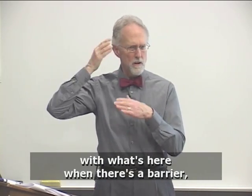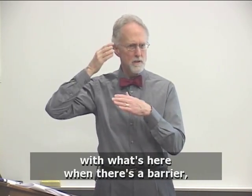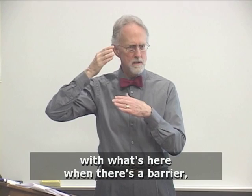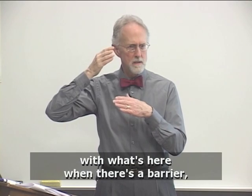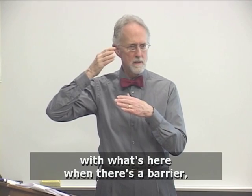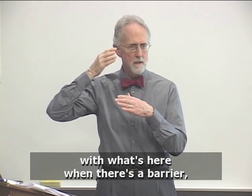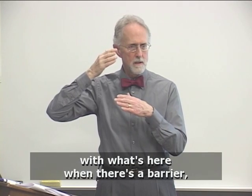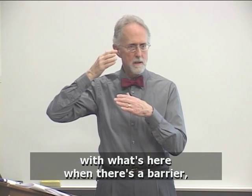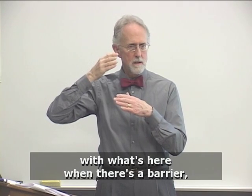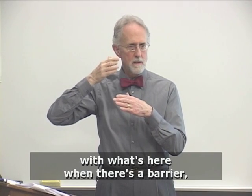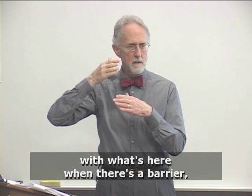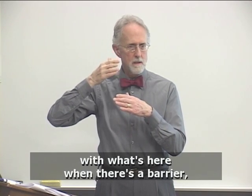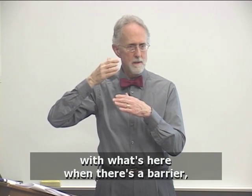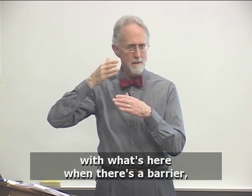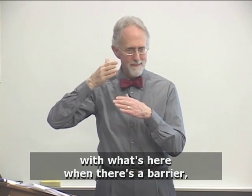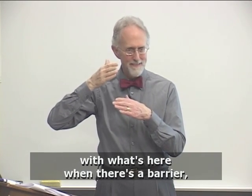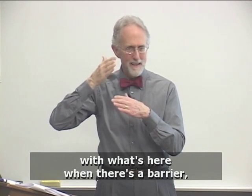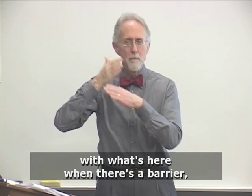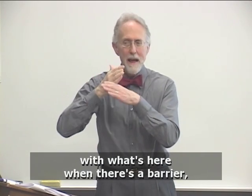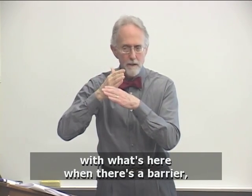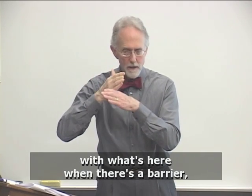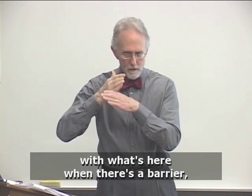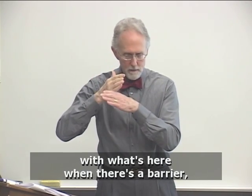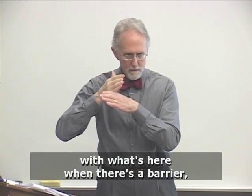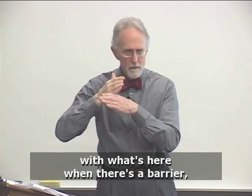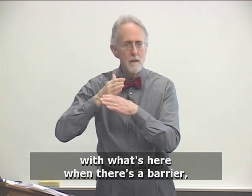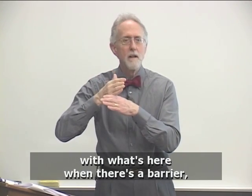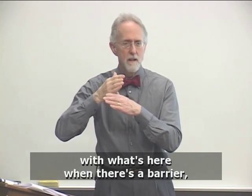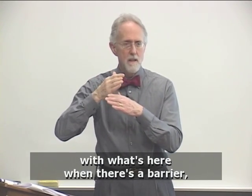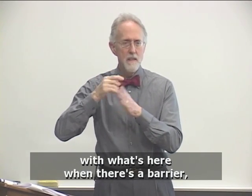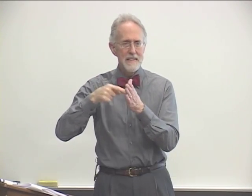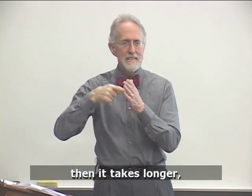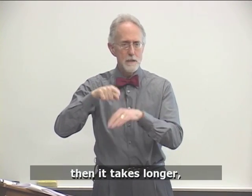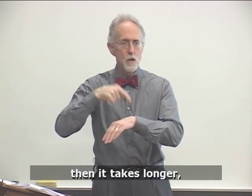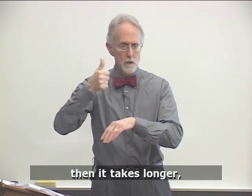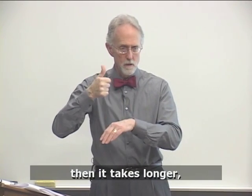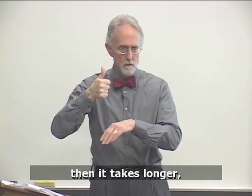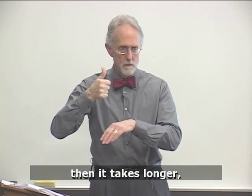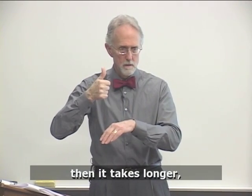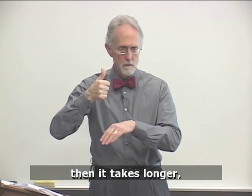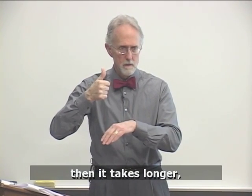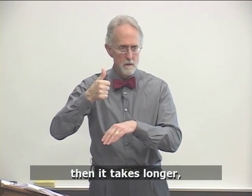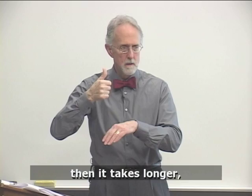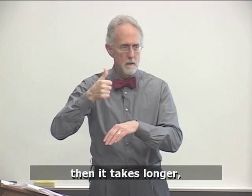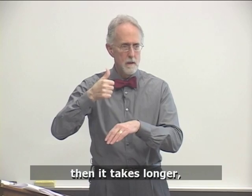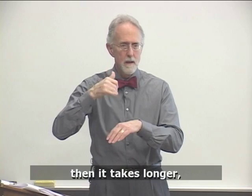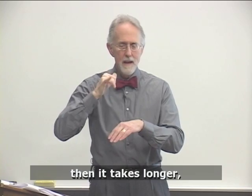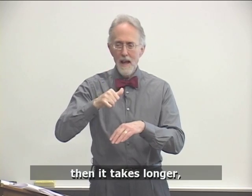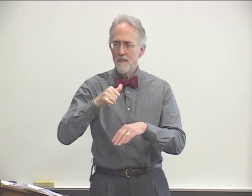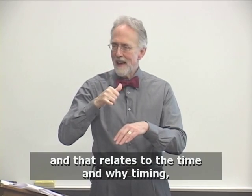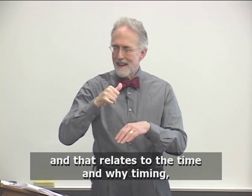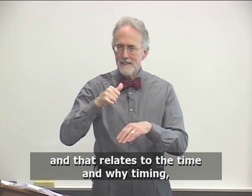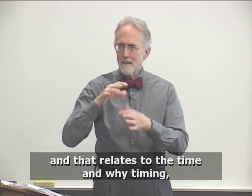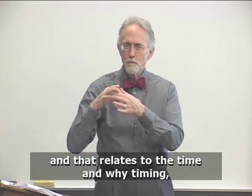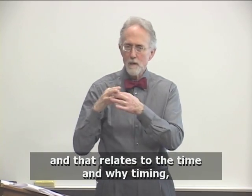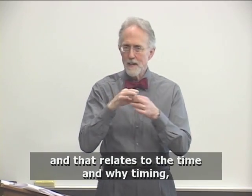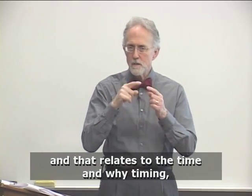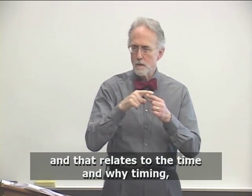there's a barrier, then it takes longer. And that relates